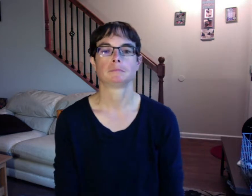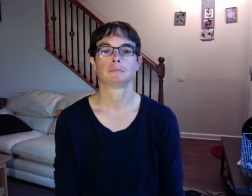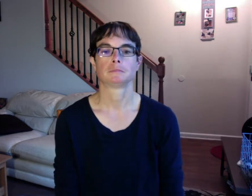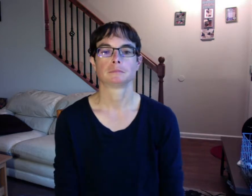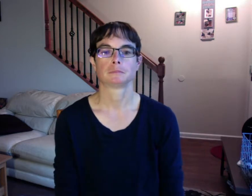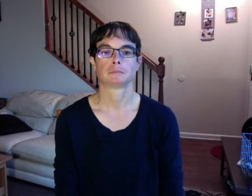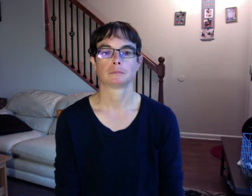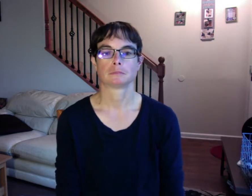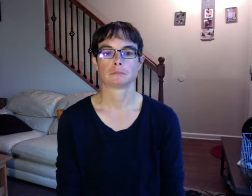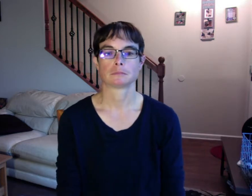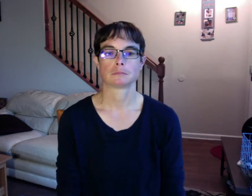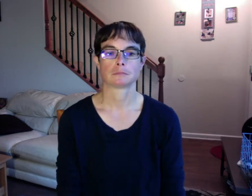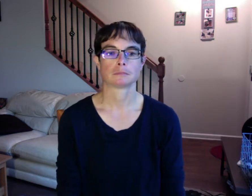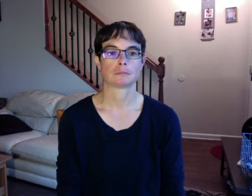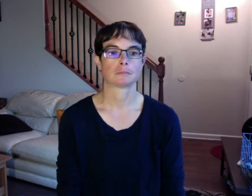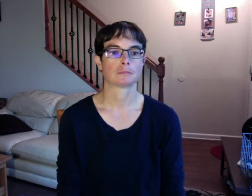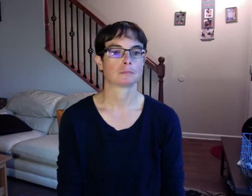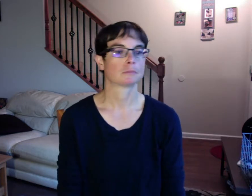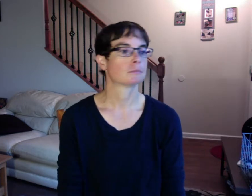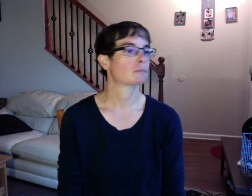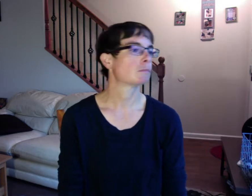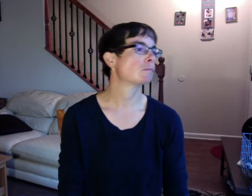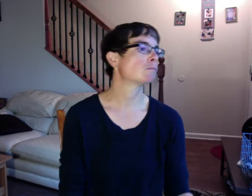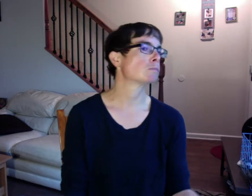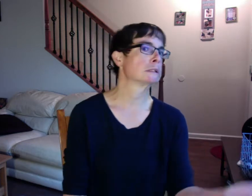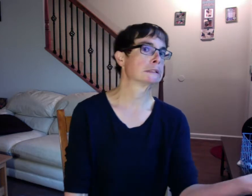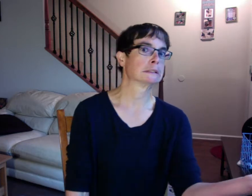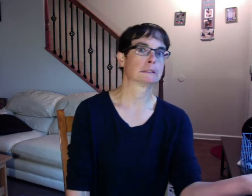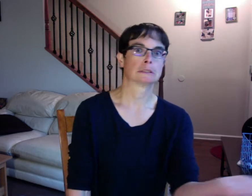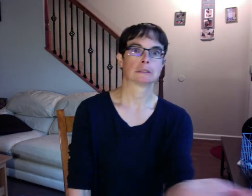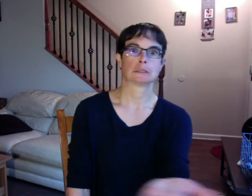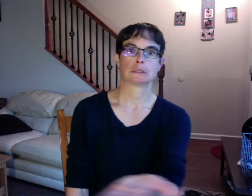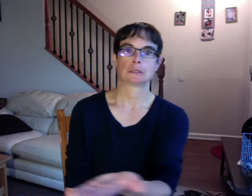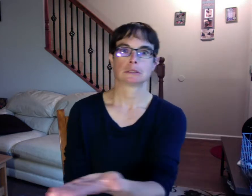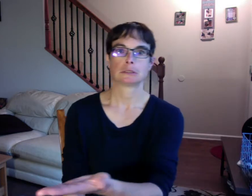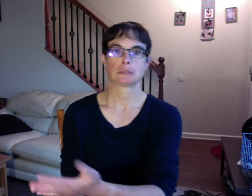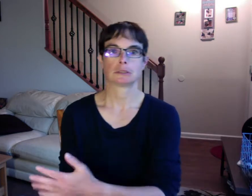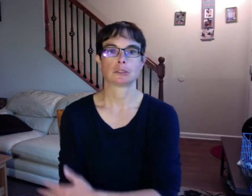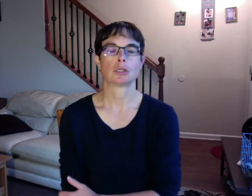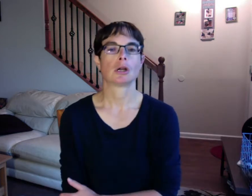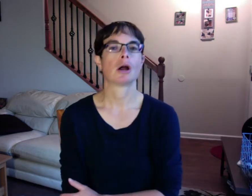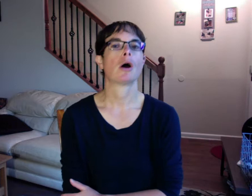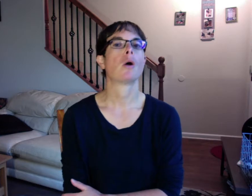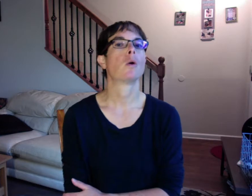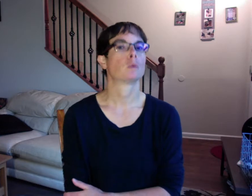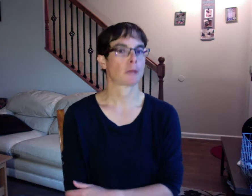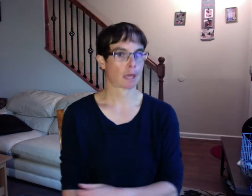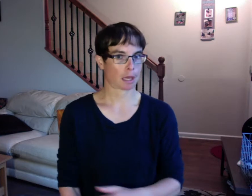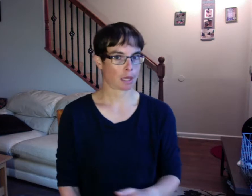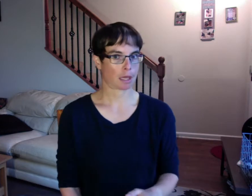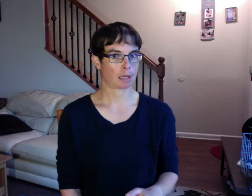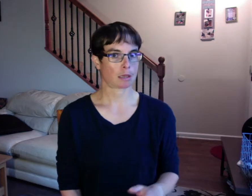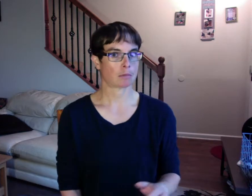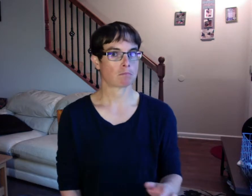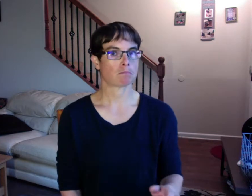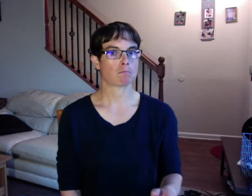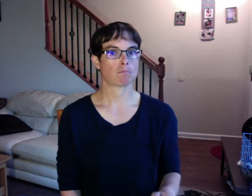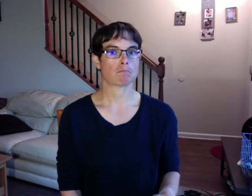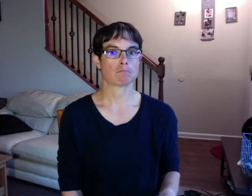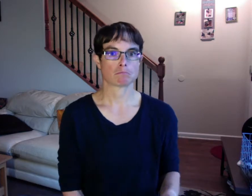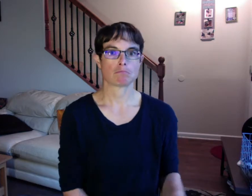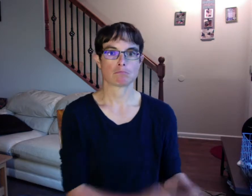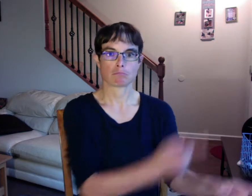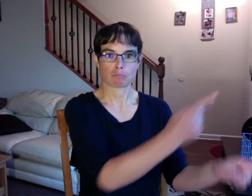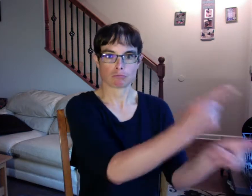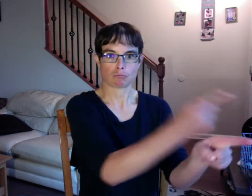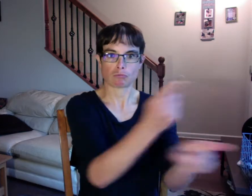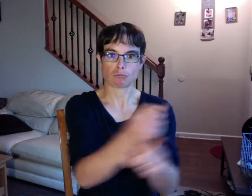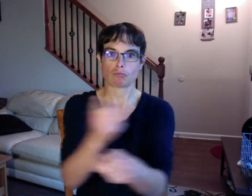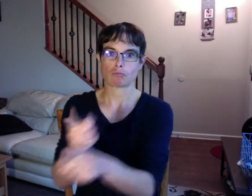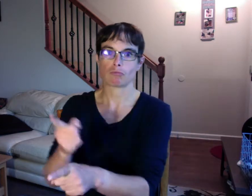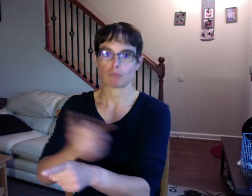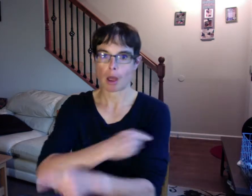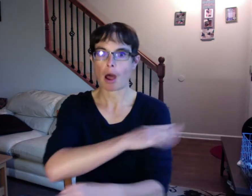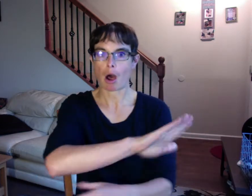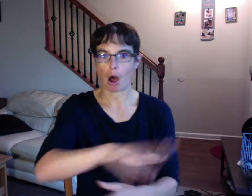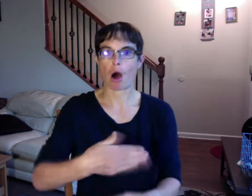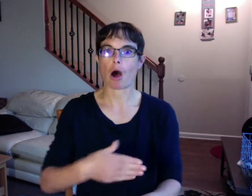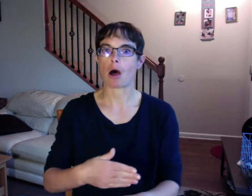You all have something different written there, and I believe you're all correct. Yeah. Christian, can you stand and deliver and let me know exactly how you